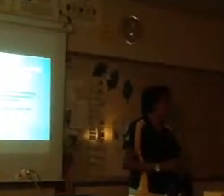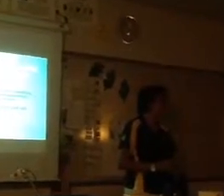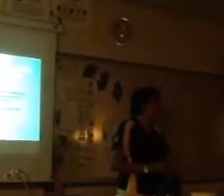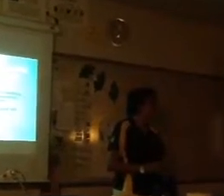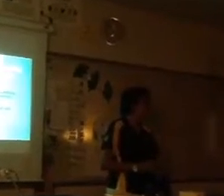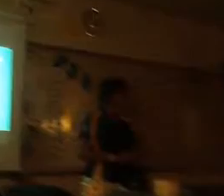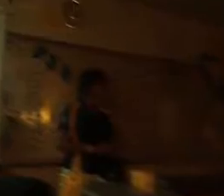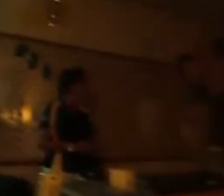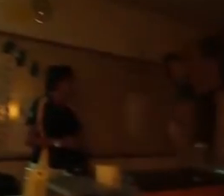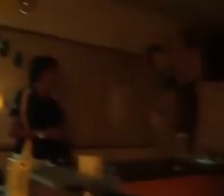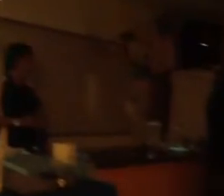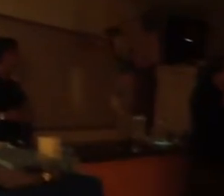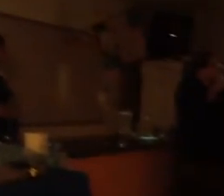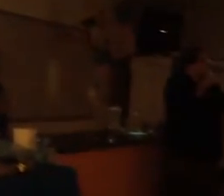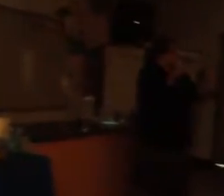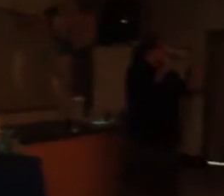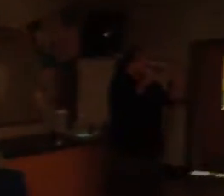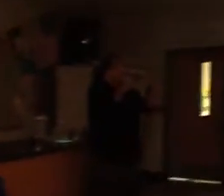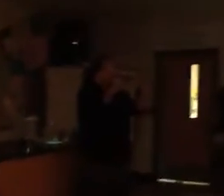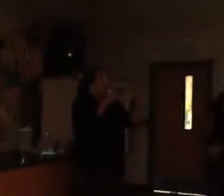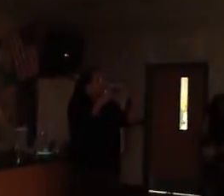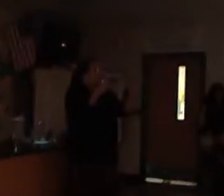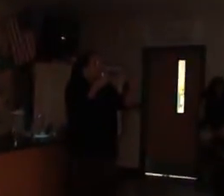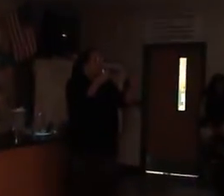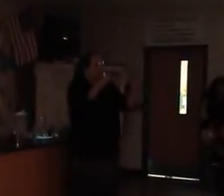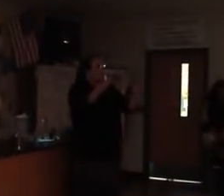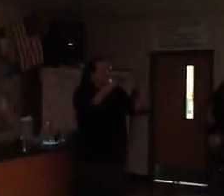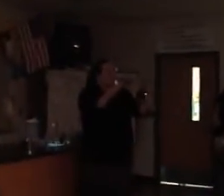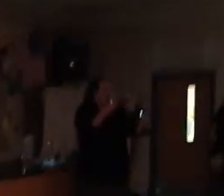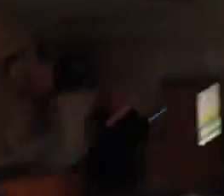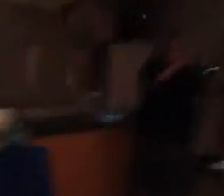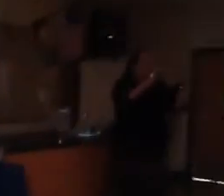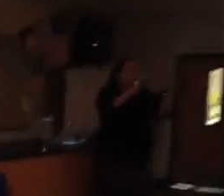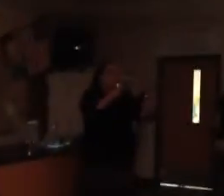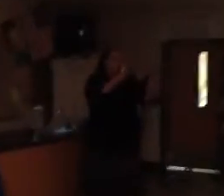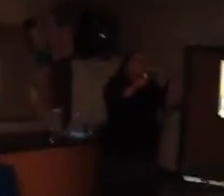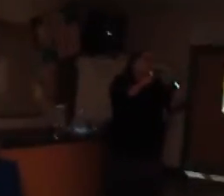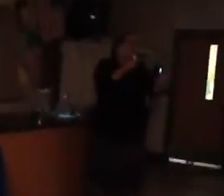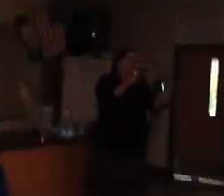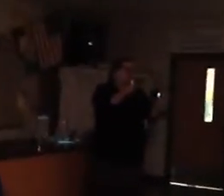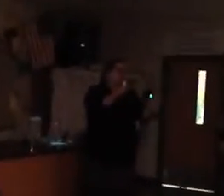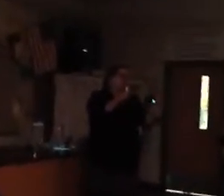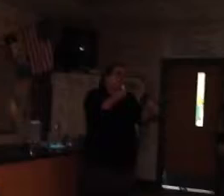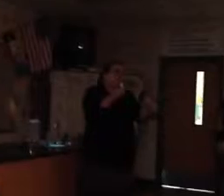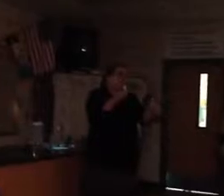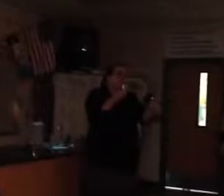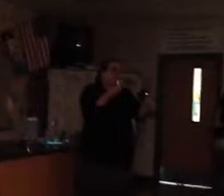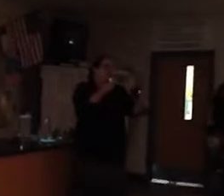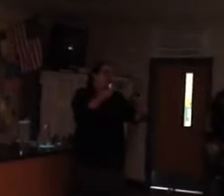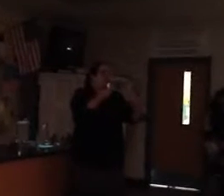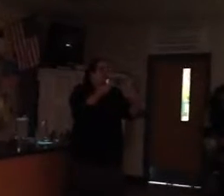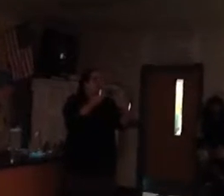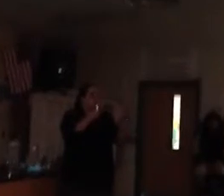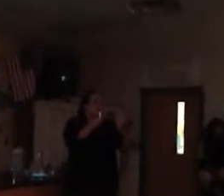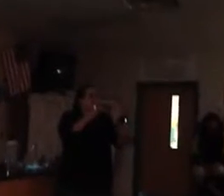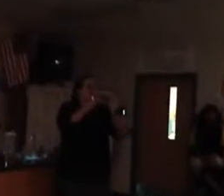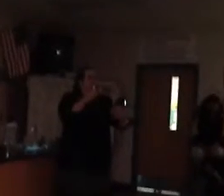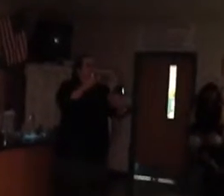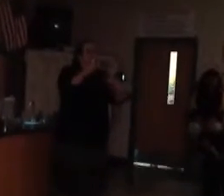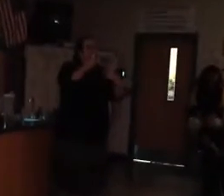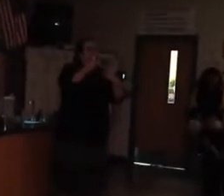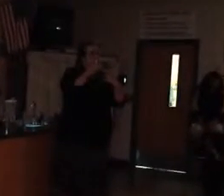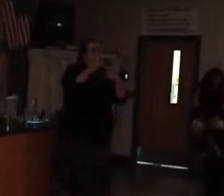projects throughout the year, at least one every 6 weeks, is showing their opportunity to show depth of knowledge, critical thinking, depth of